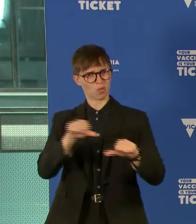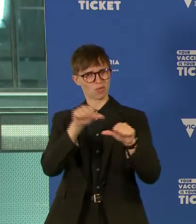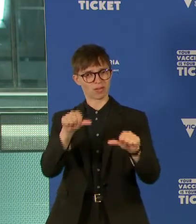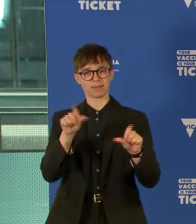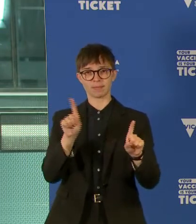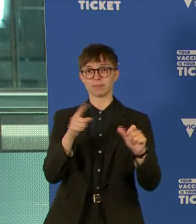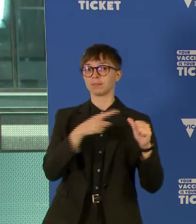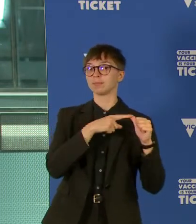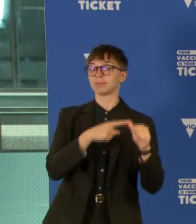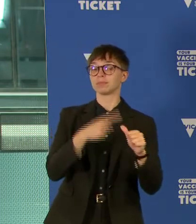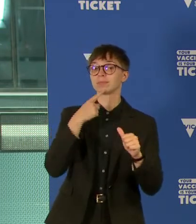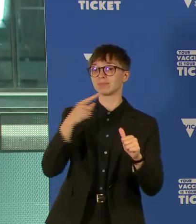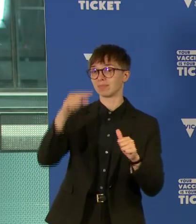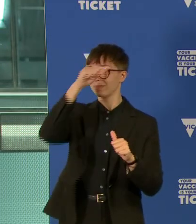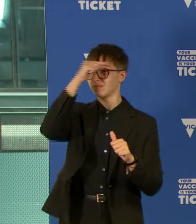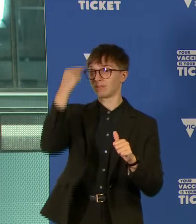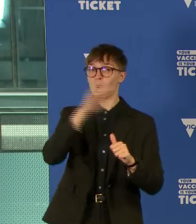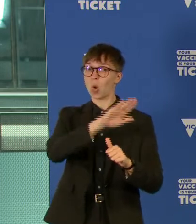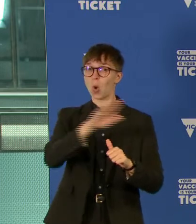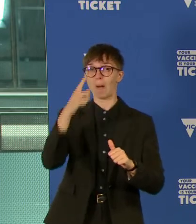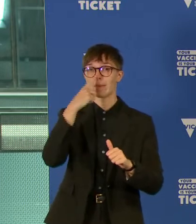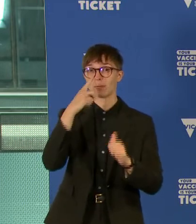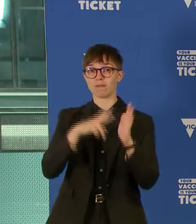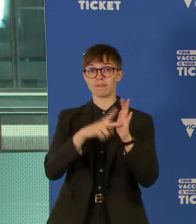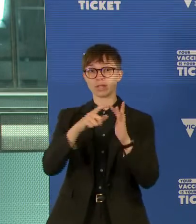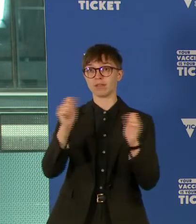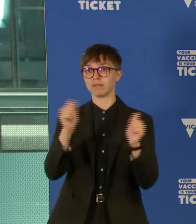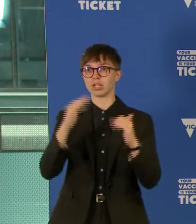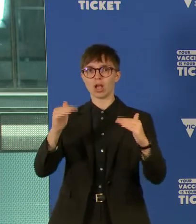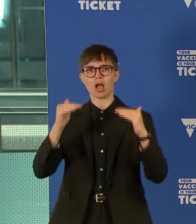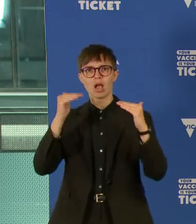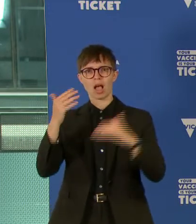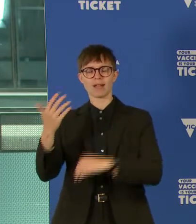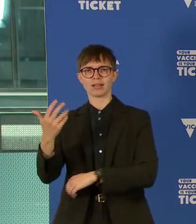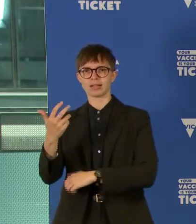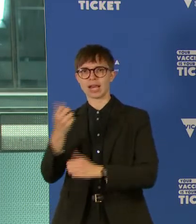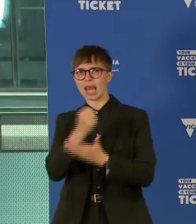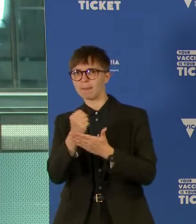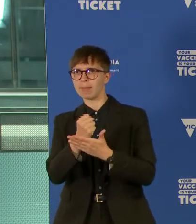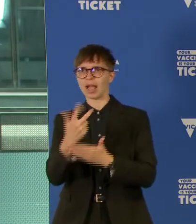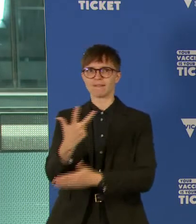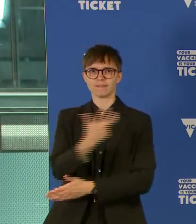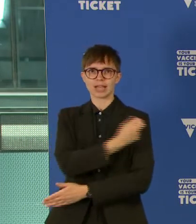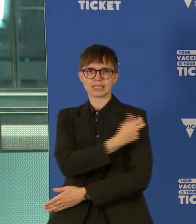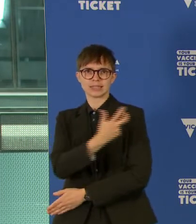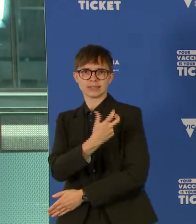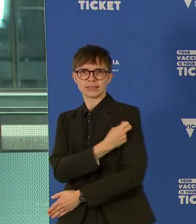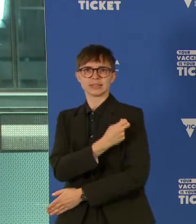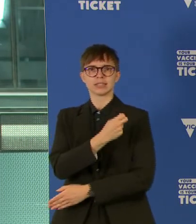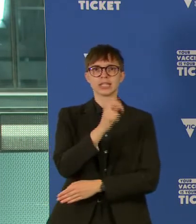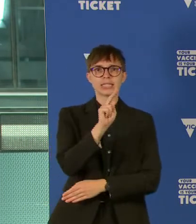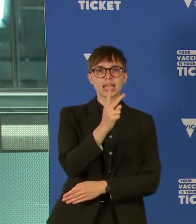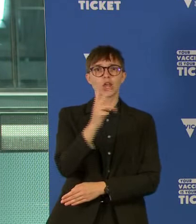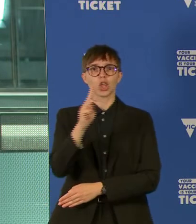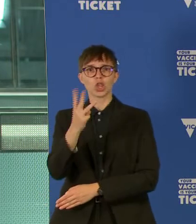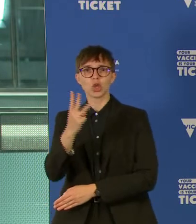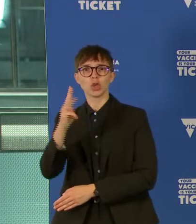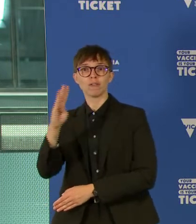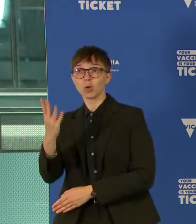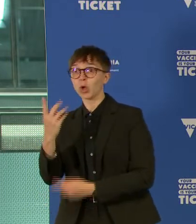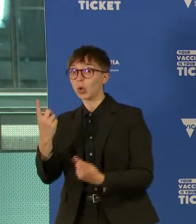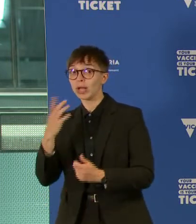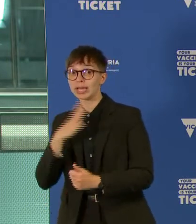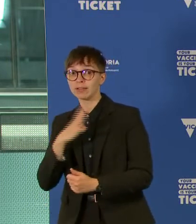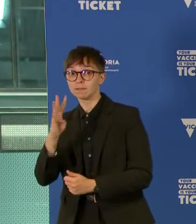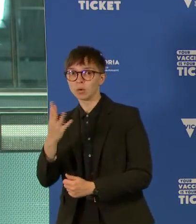possibly can be, because what that means is that is protection against severe illness and hospitalisation. It